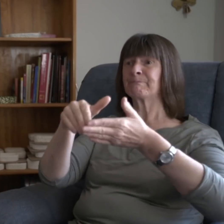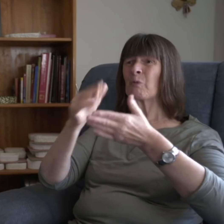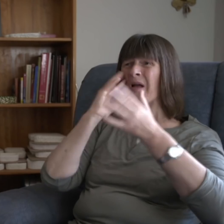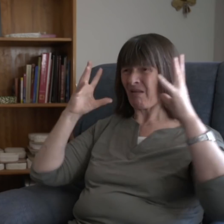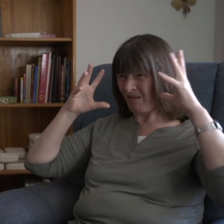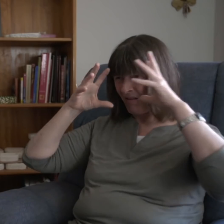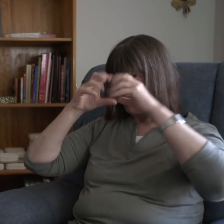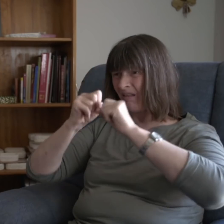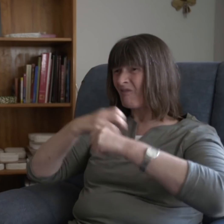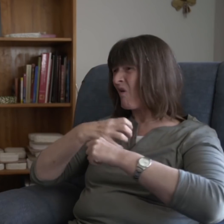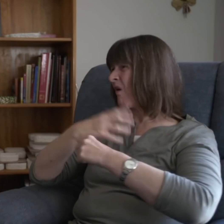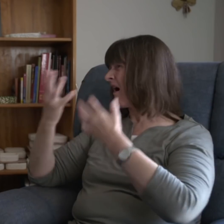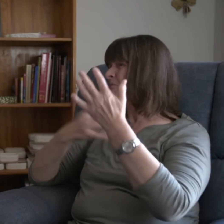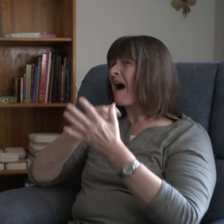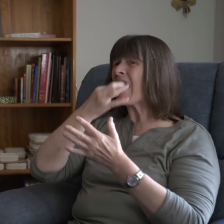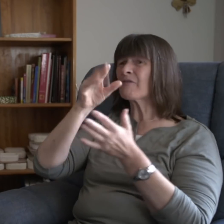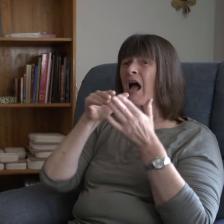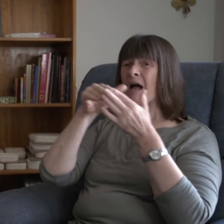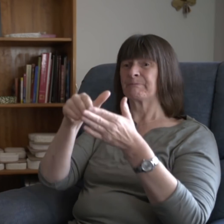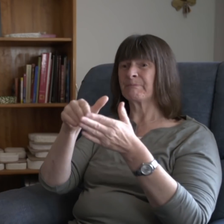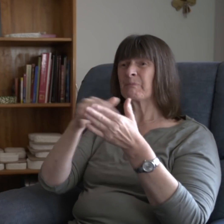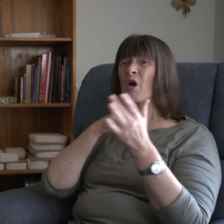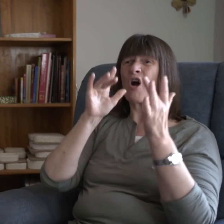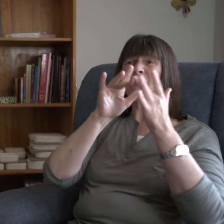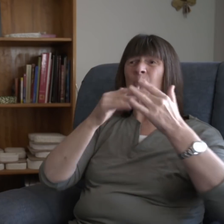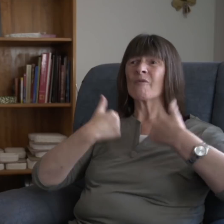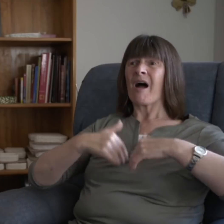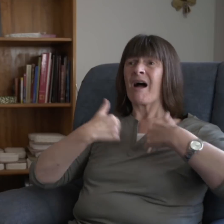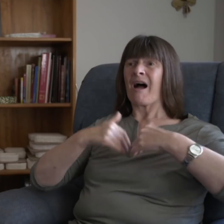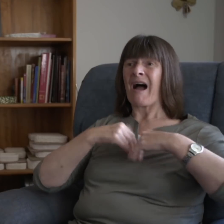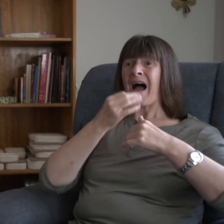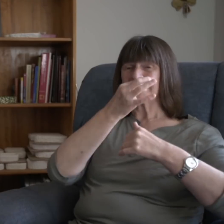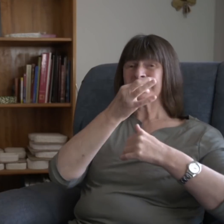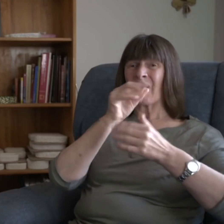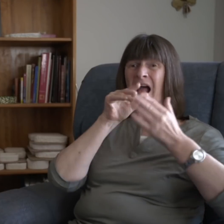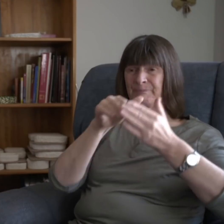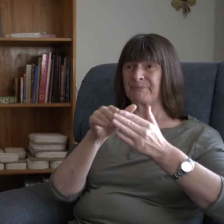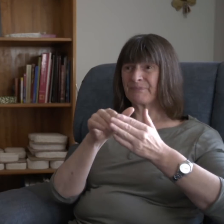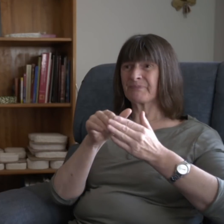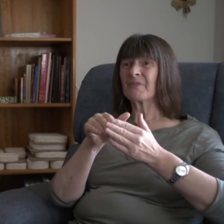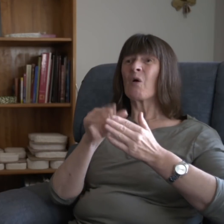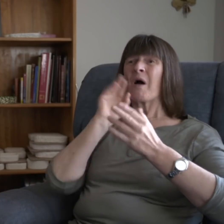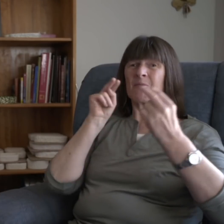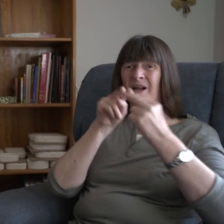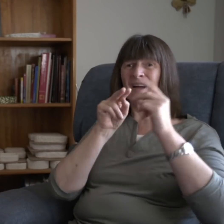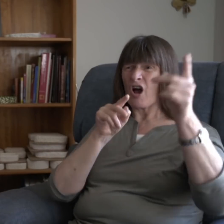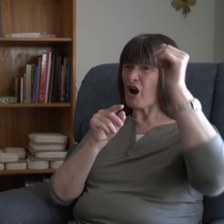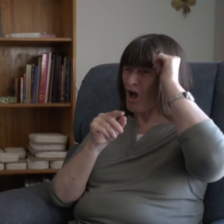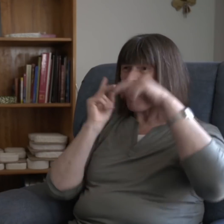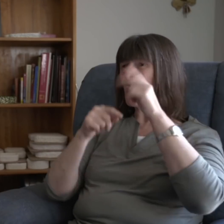When I asked for help, when I started losing my sight, I asked a welfare staff member for